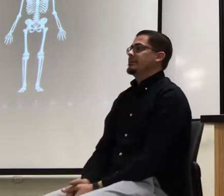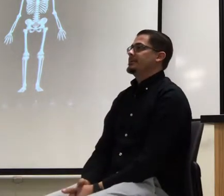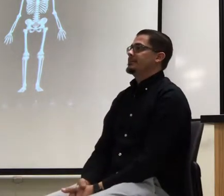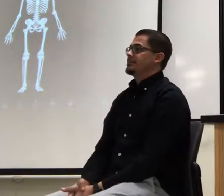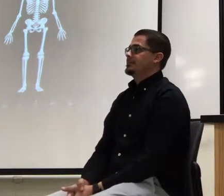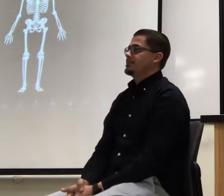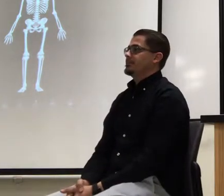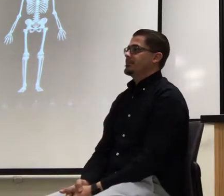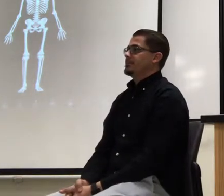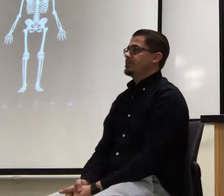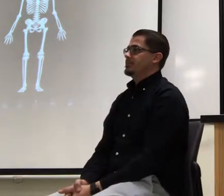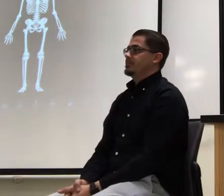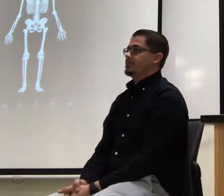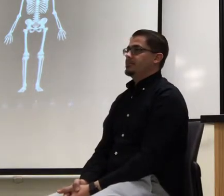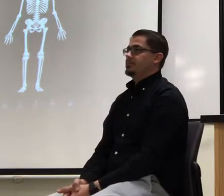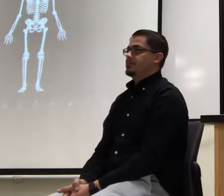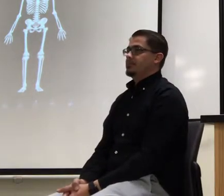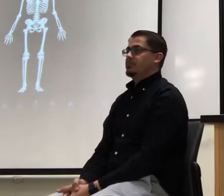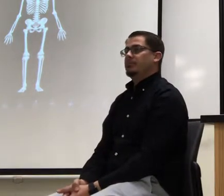that